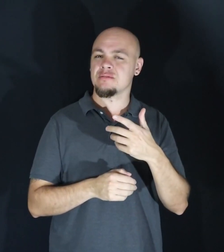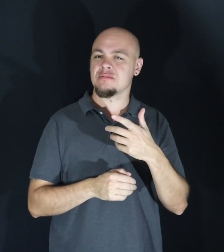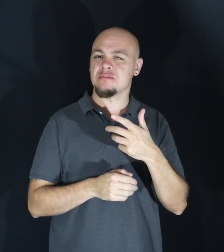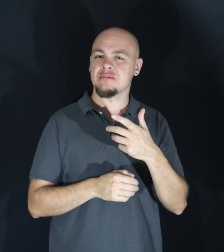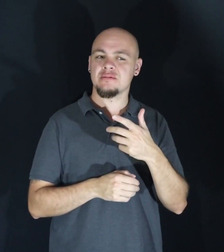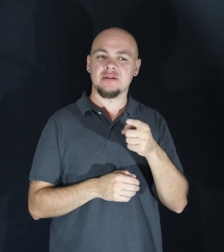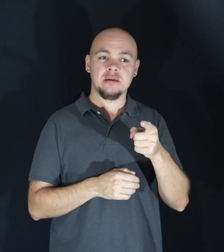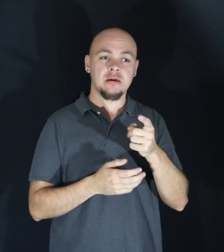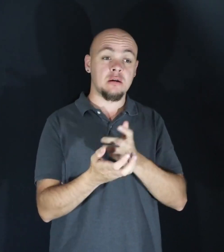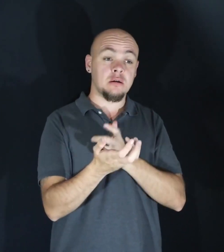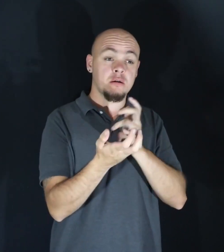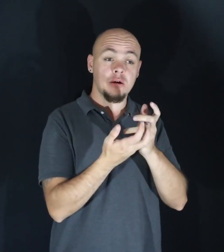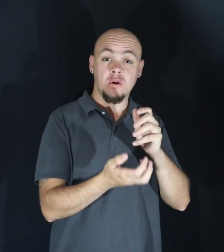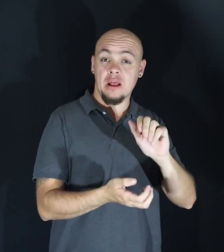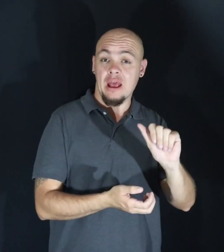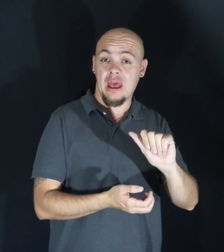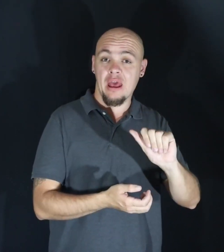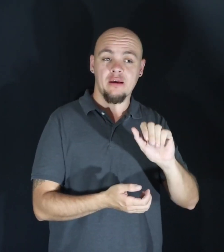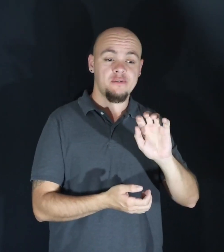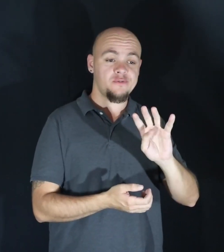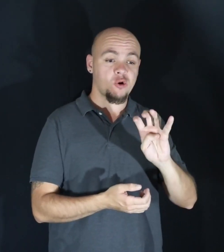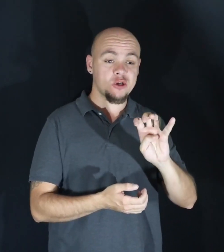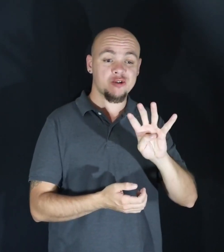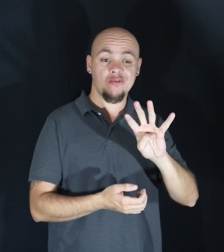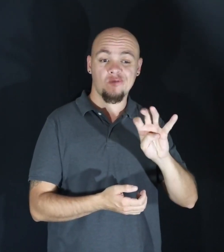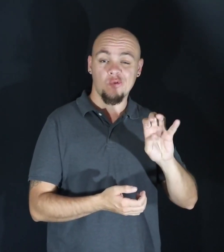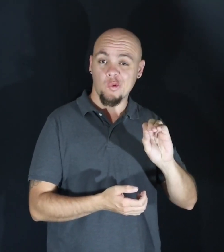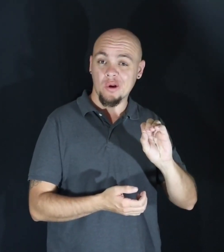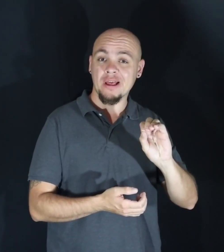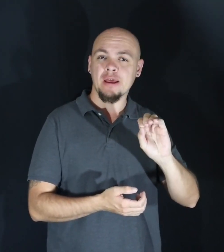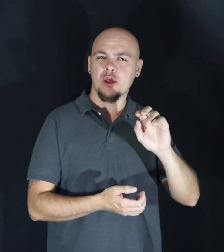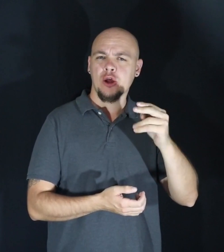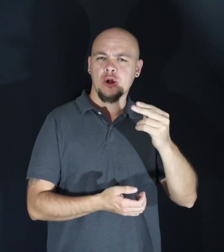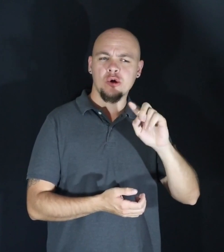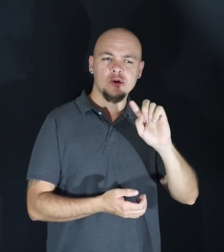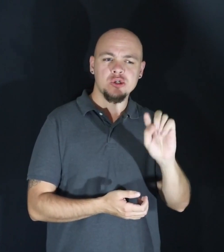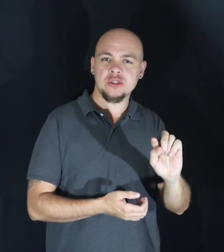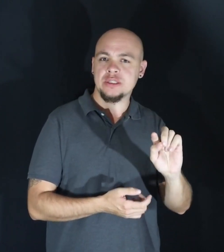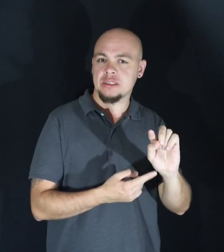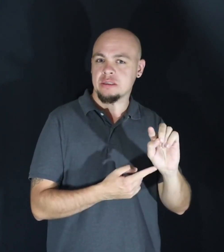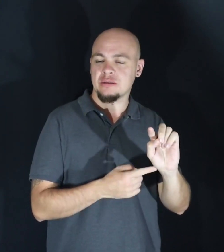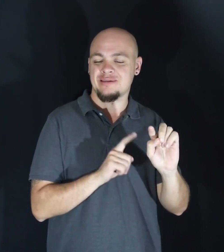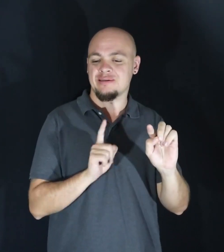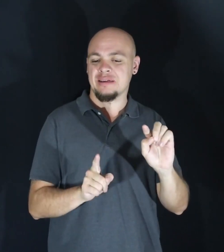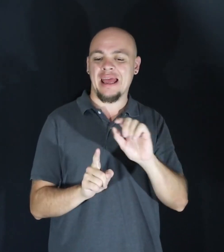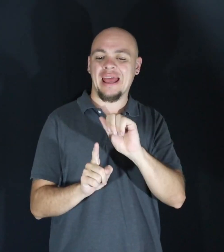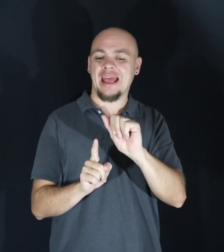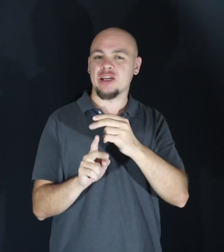an A, 440 hertz, you're actually at an A sharp,